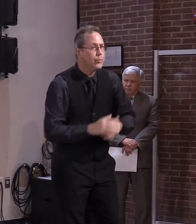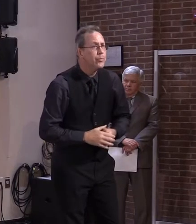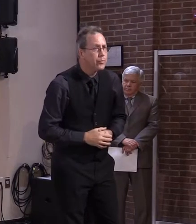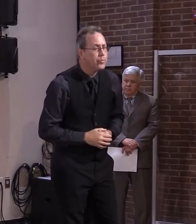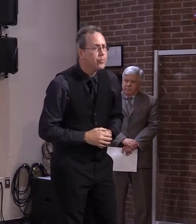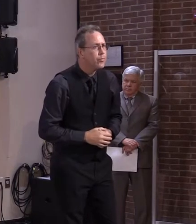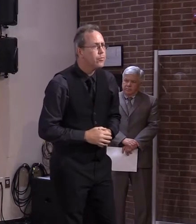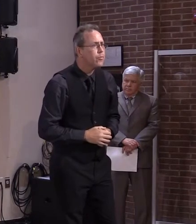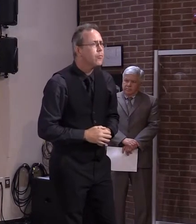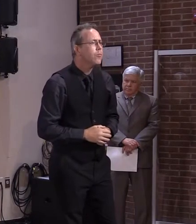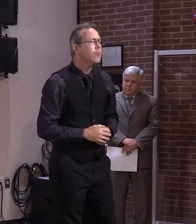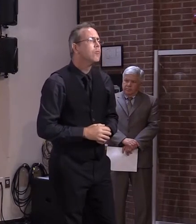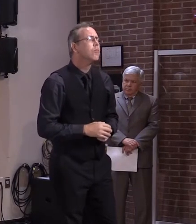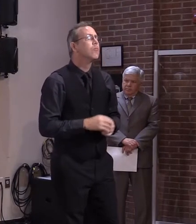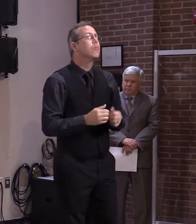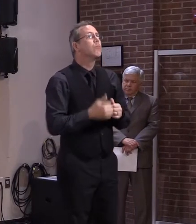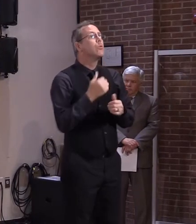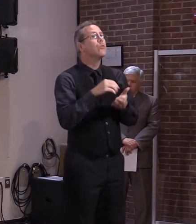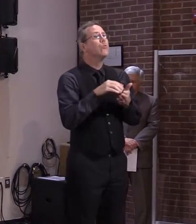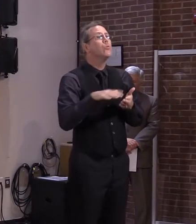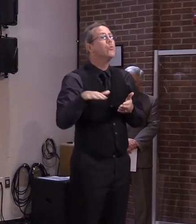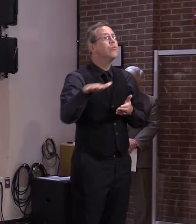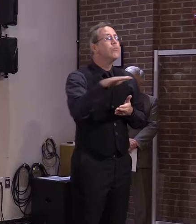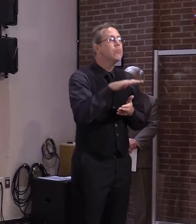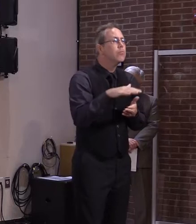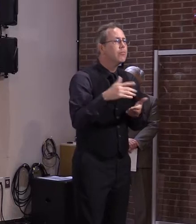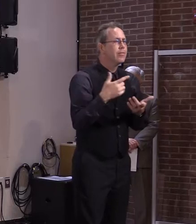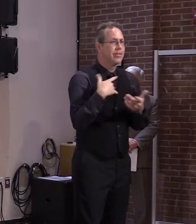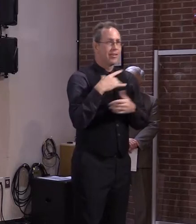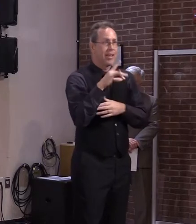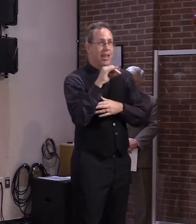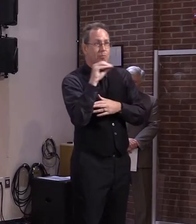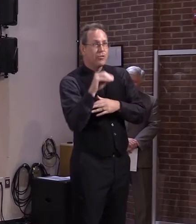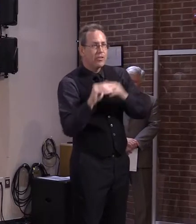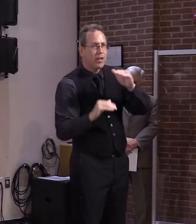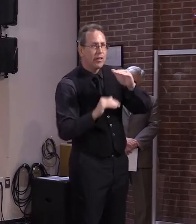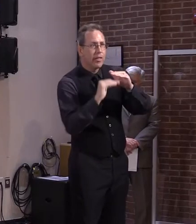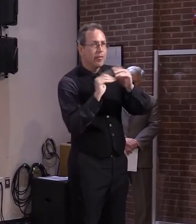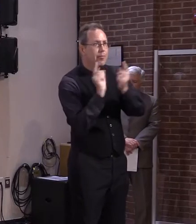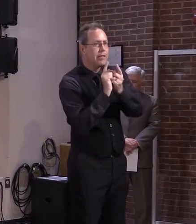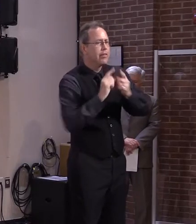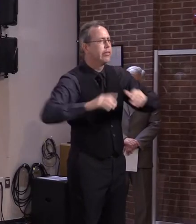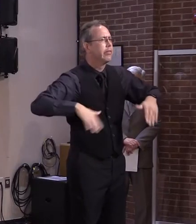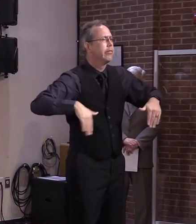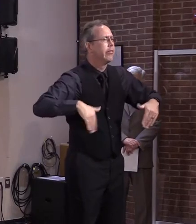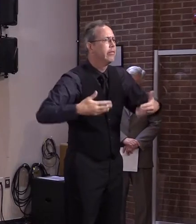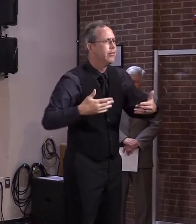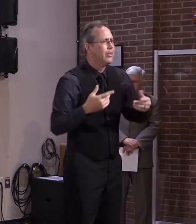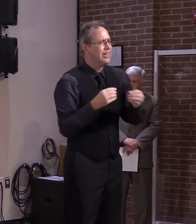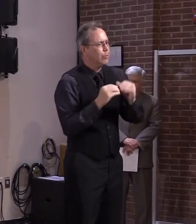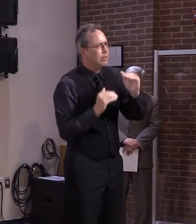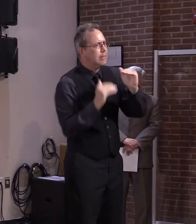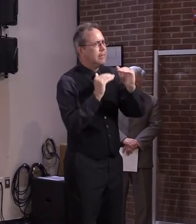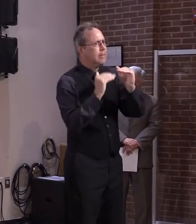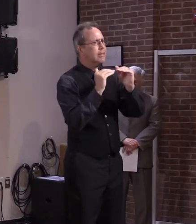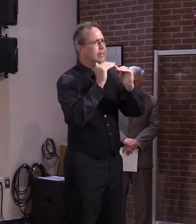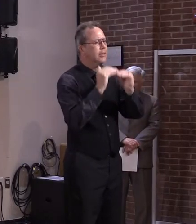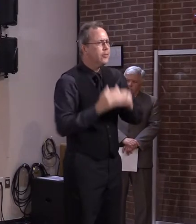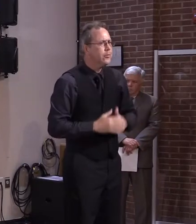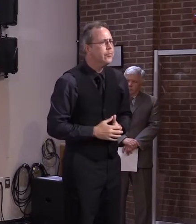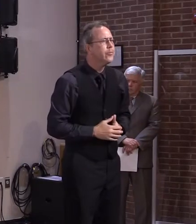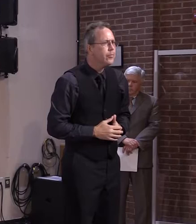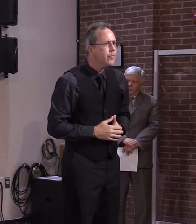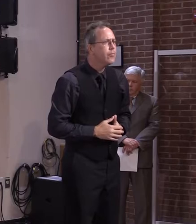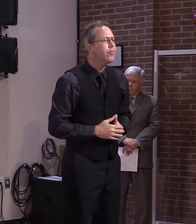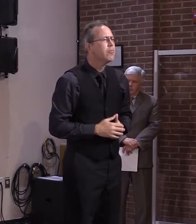80% yet, since the statewide average for these students is, although very high across the country, relatively speaking, is still in the